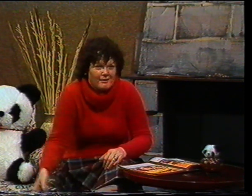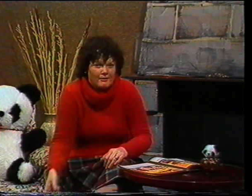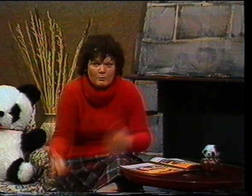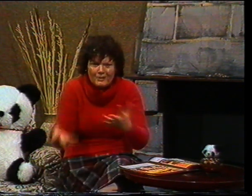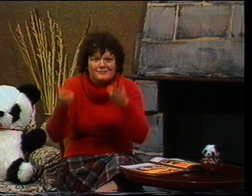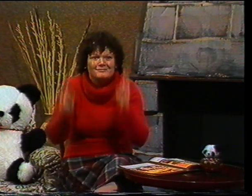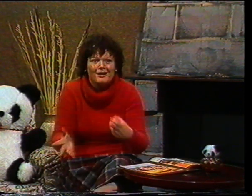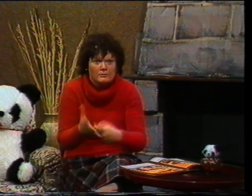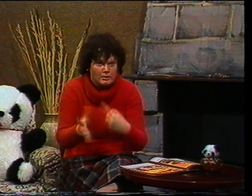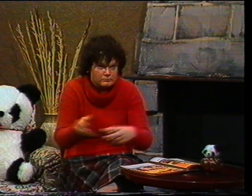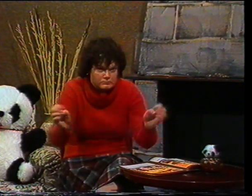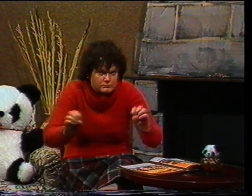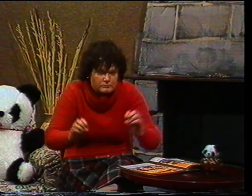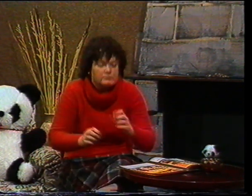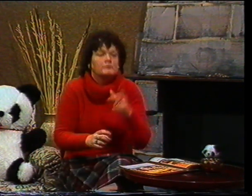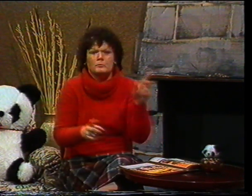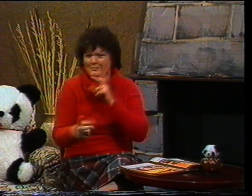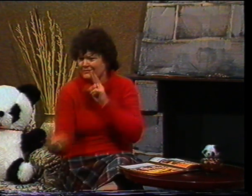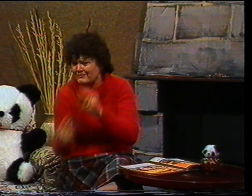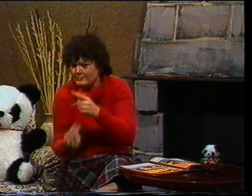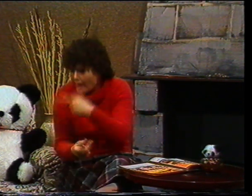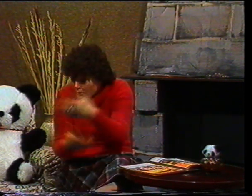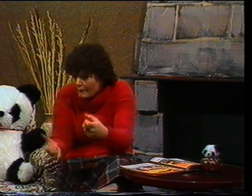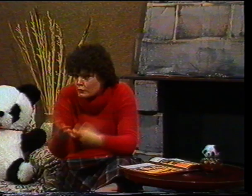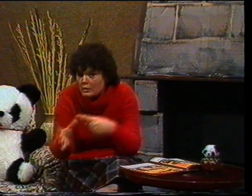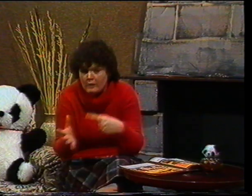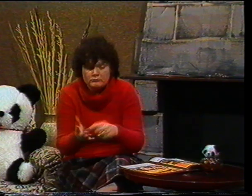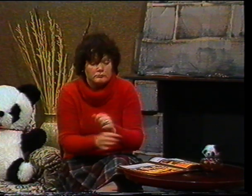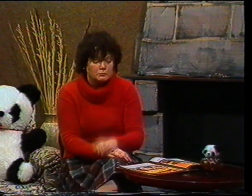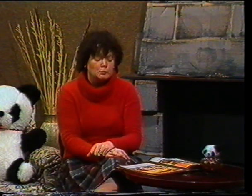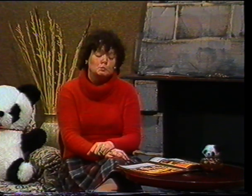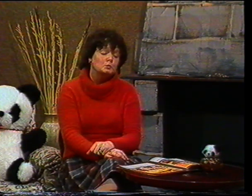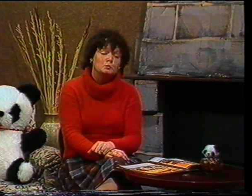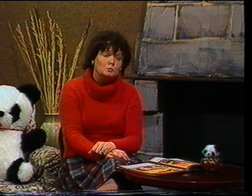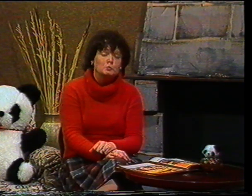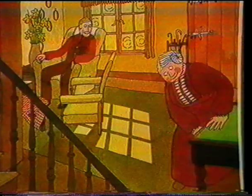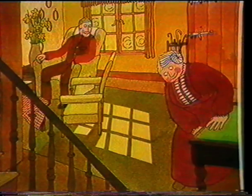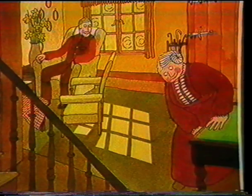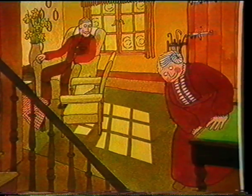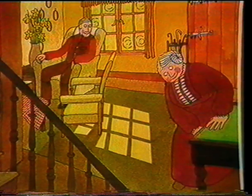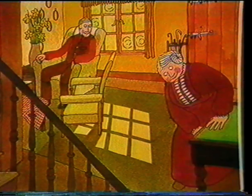destroyed them. But where are the dead rats? There aren't any. She went and spoke quickly to them. Have you got the rats? Well, no.